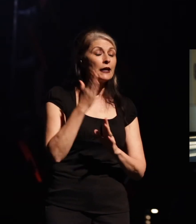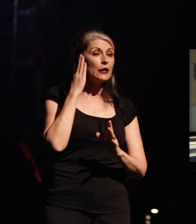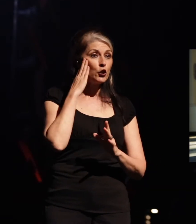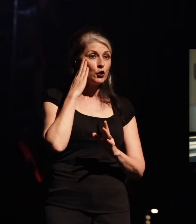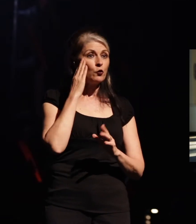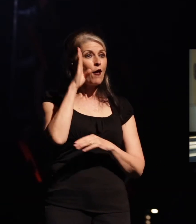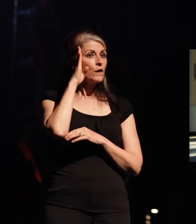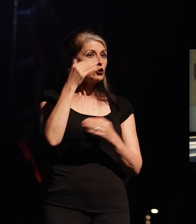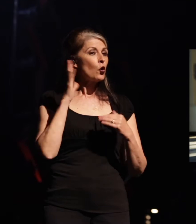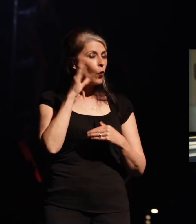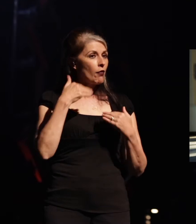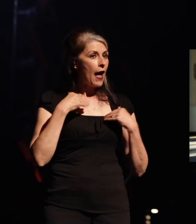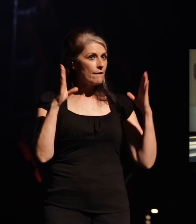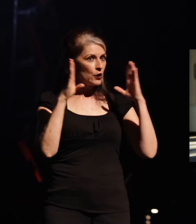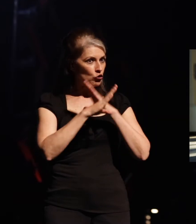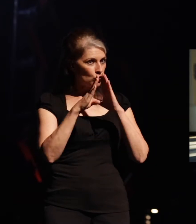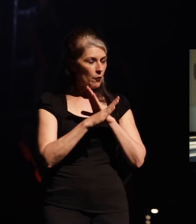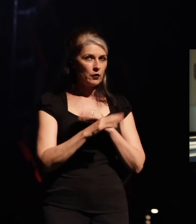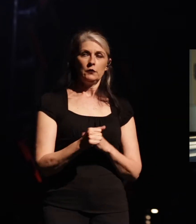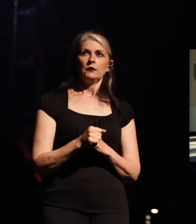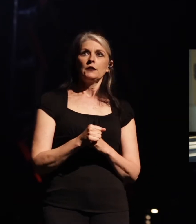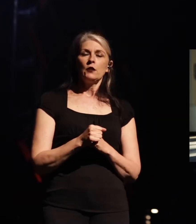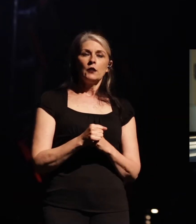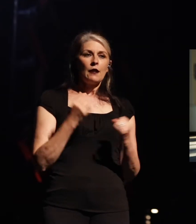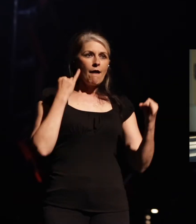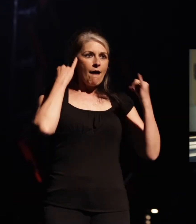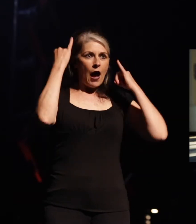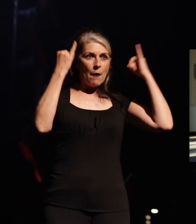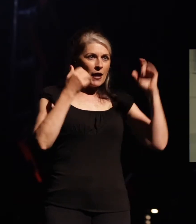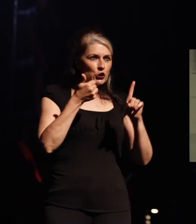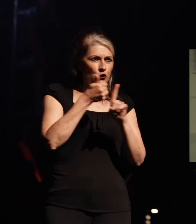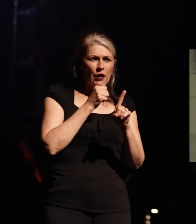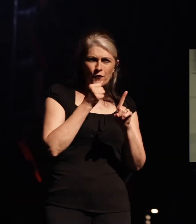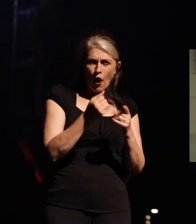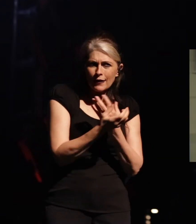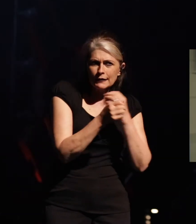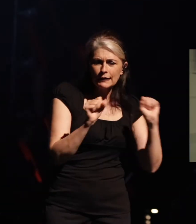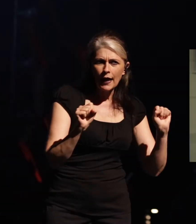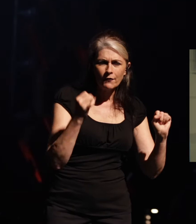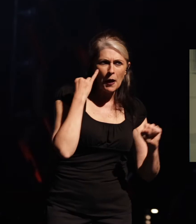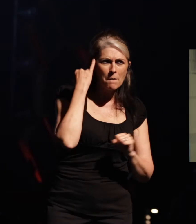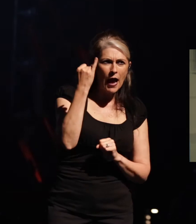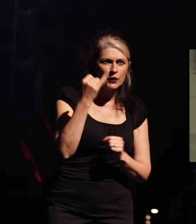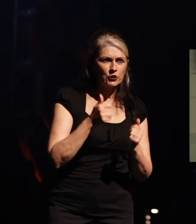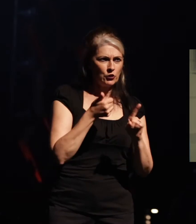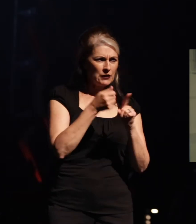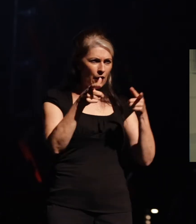coming. And just imagine if you weren't saved, how you would be dealing with